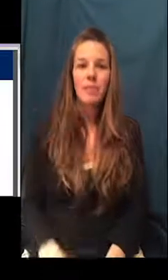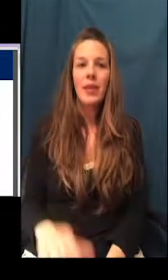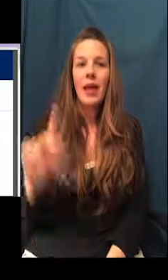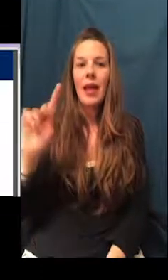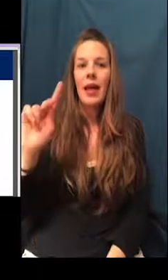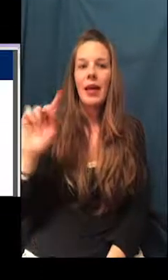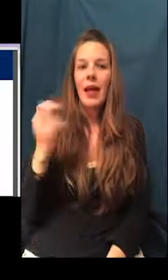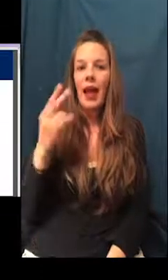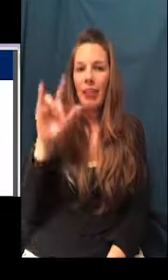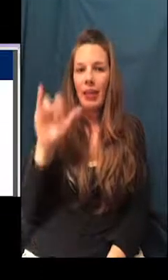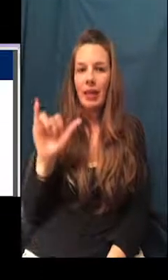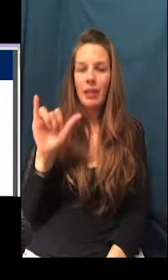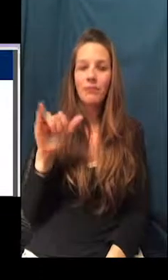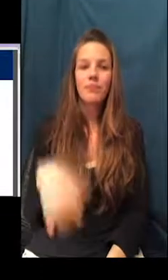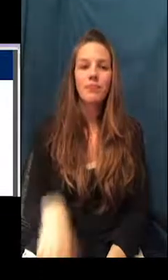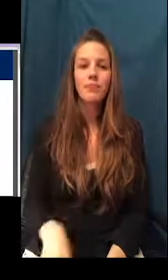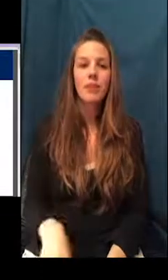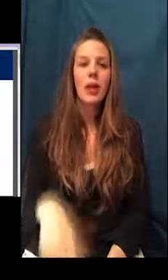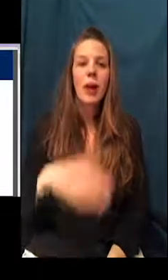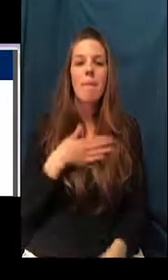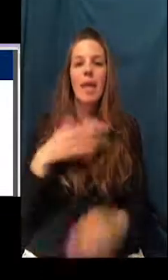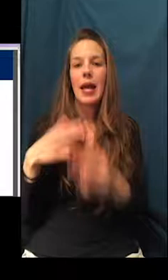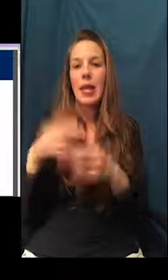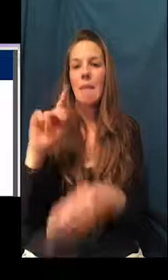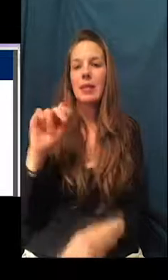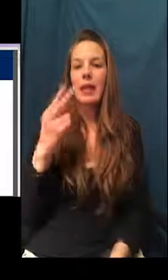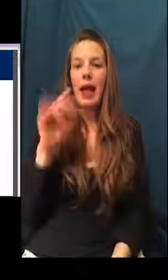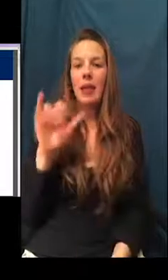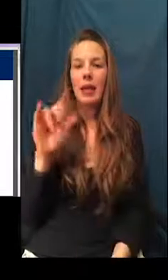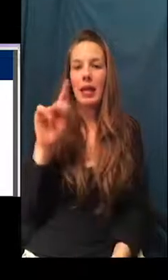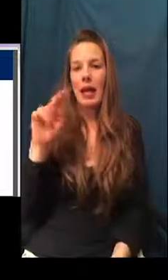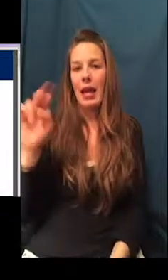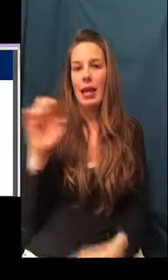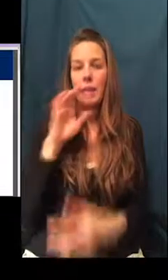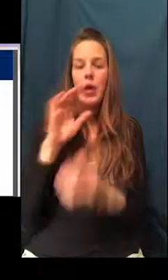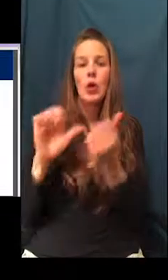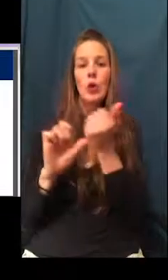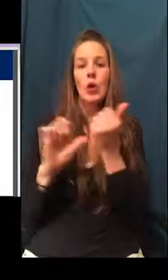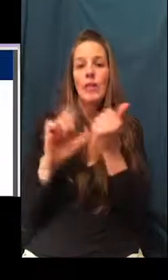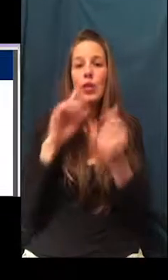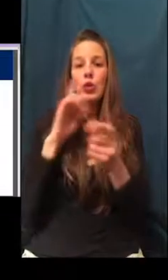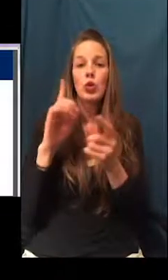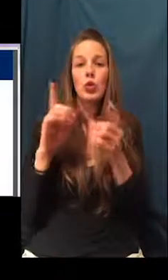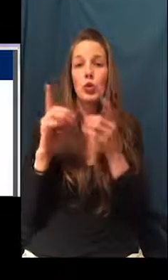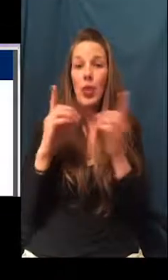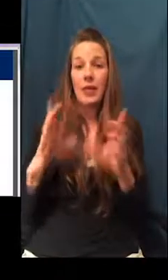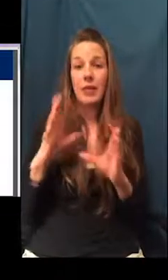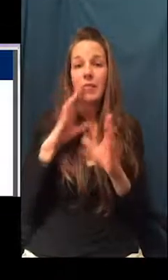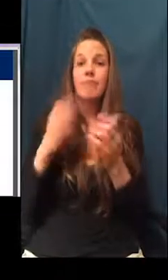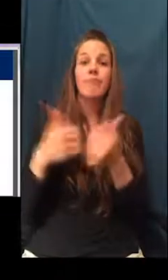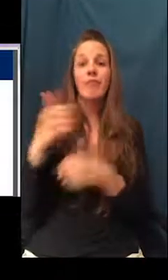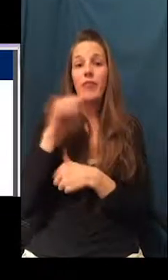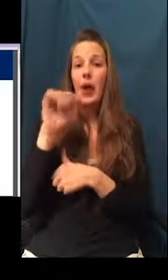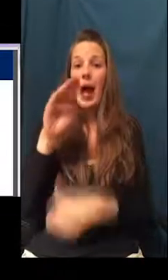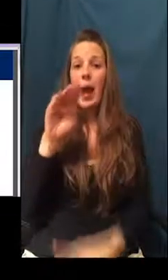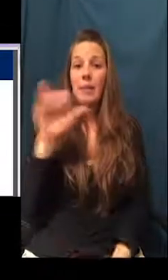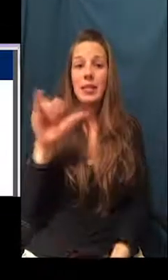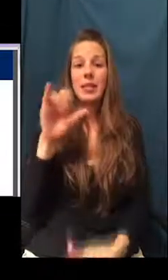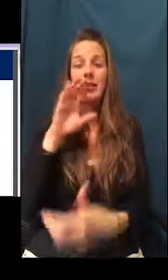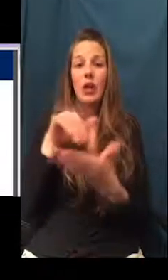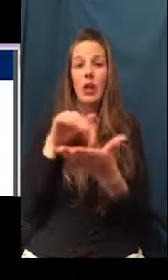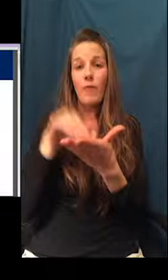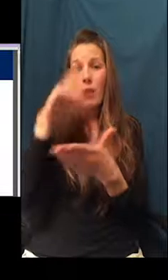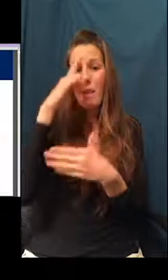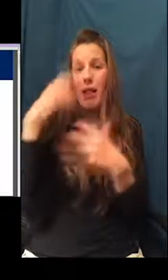Kathy, can you please go next? My name is Kathy Kane. I'm the Associate Executive Director of Abbey Center for Mental Health, and I oversee our